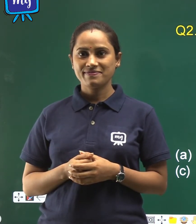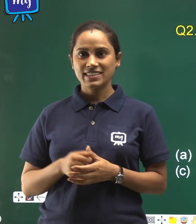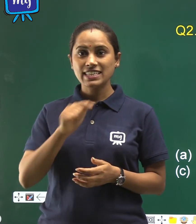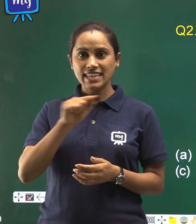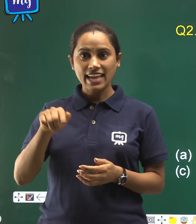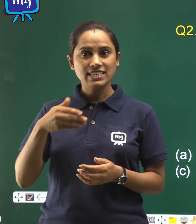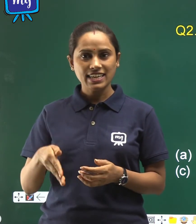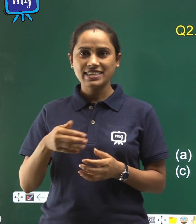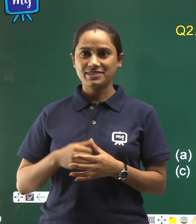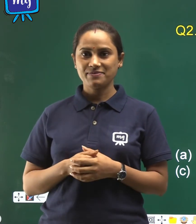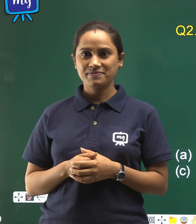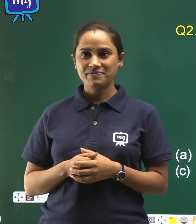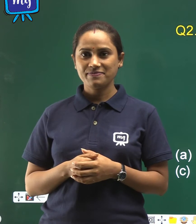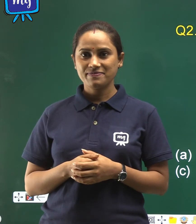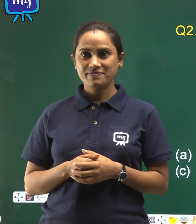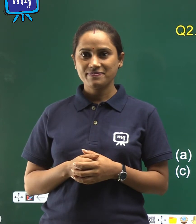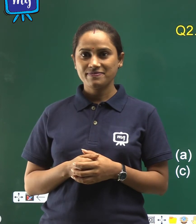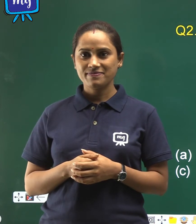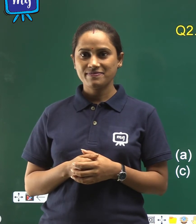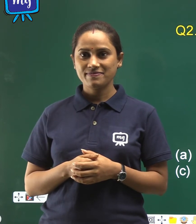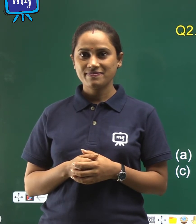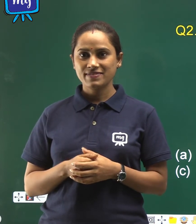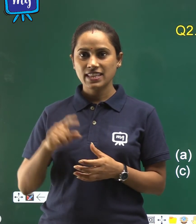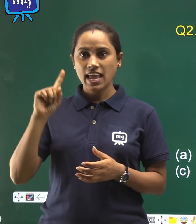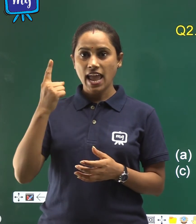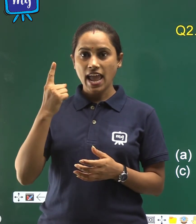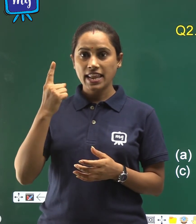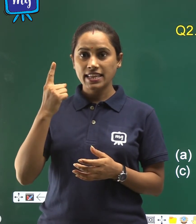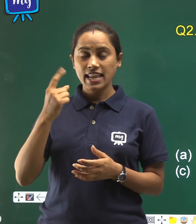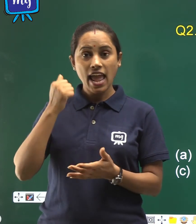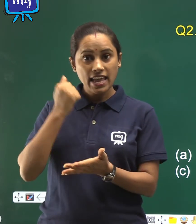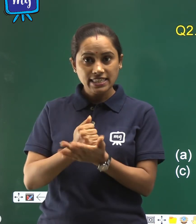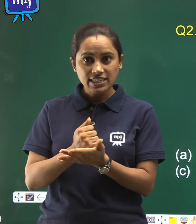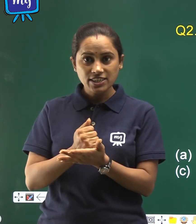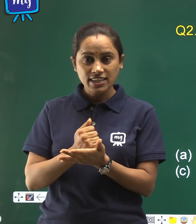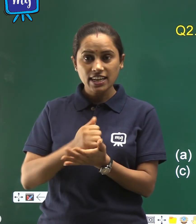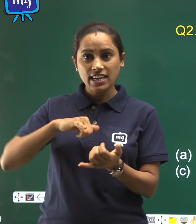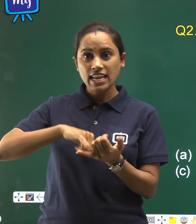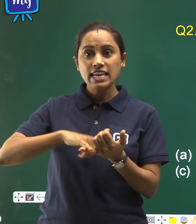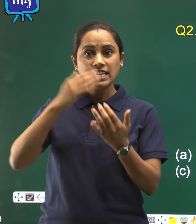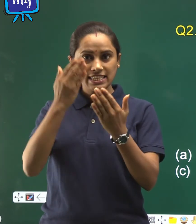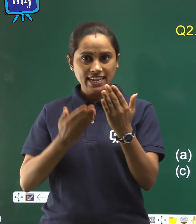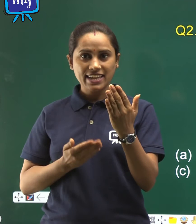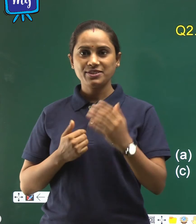Dash is an essential stage